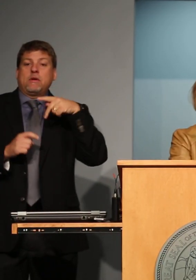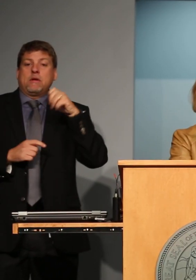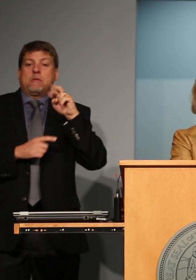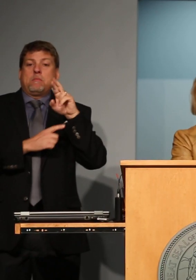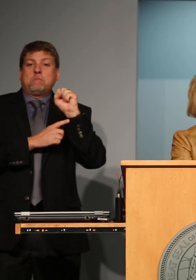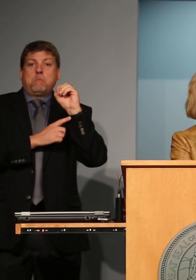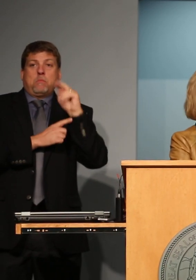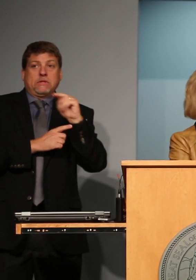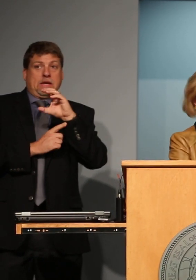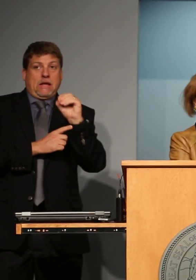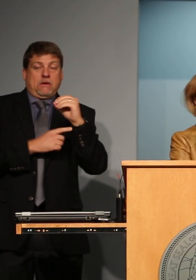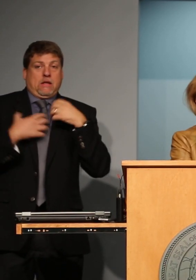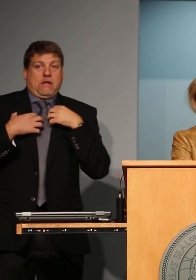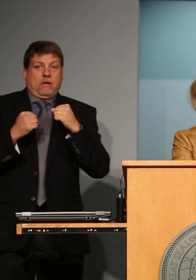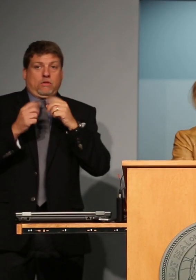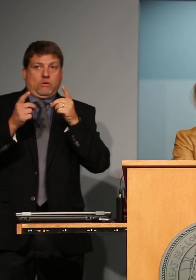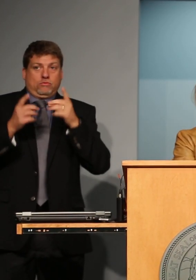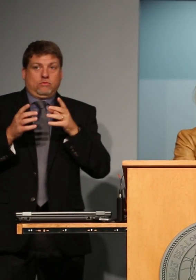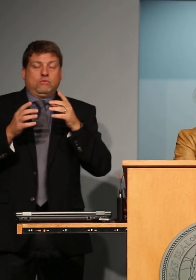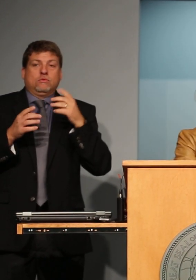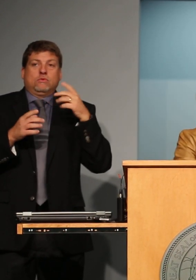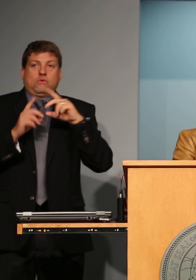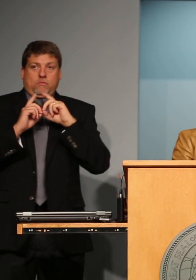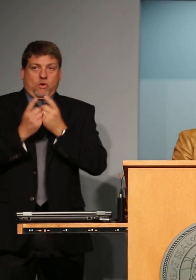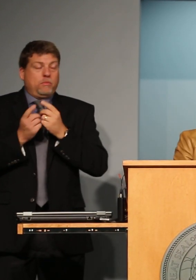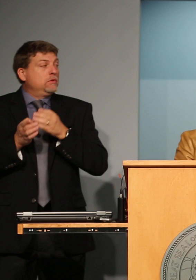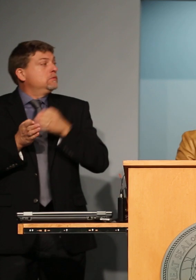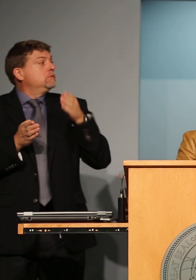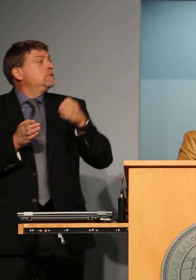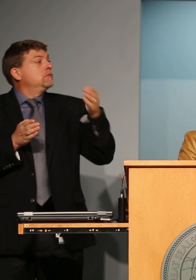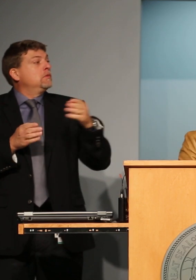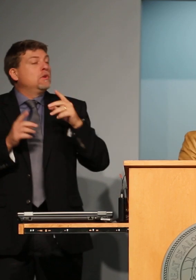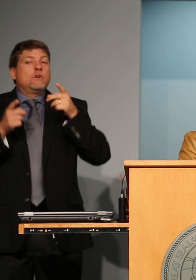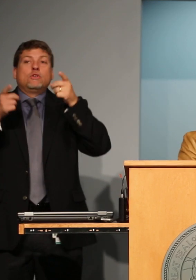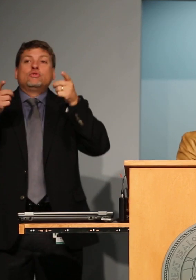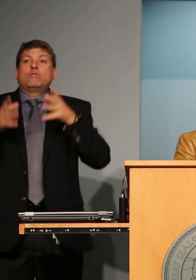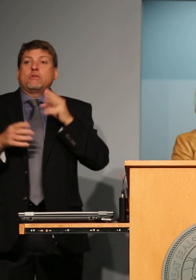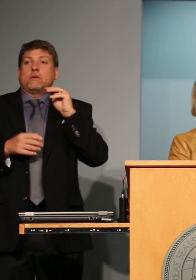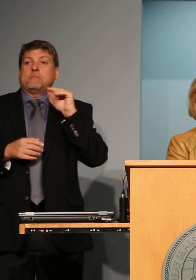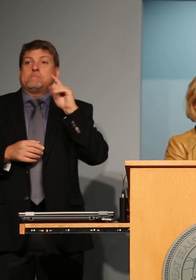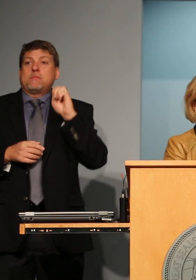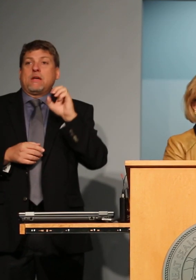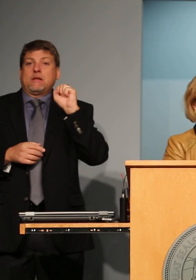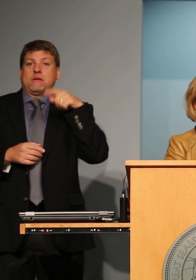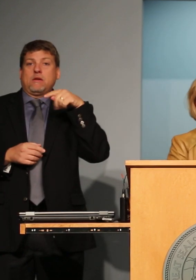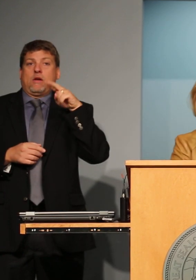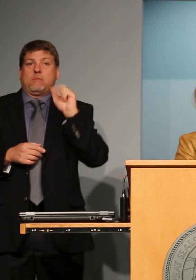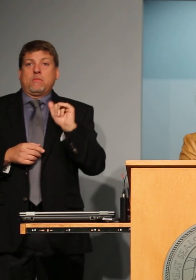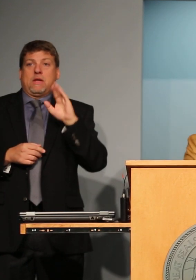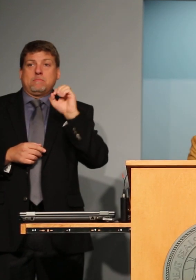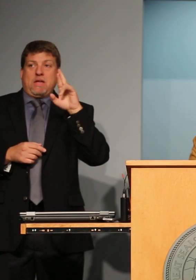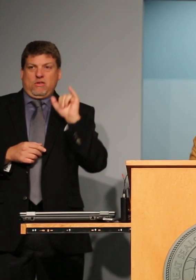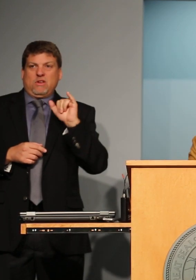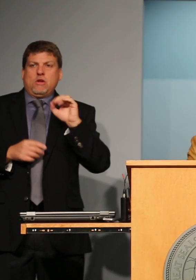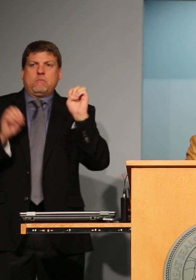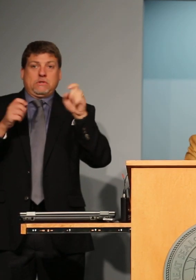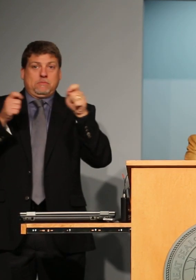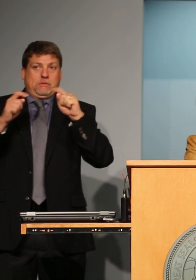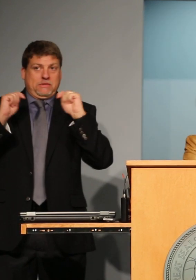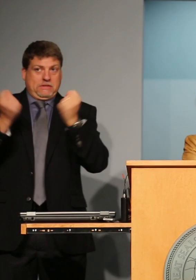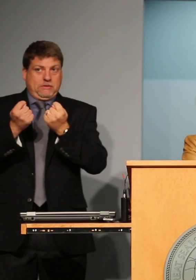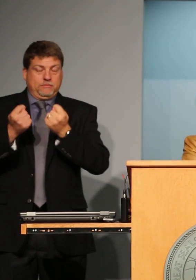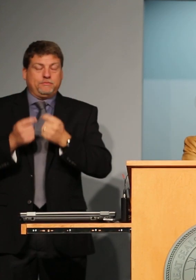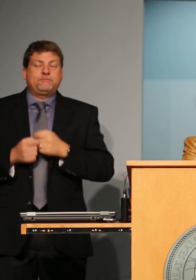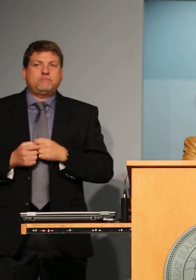Department, Director Mike Sprayberry and his emergency management team. In addition,